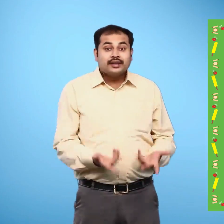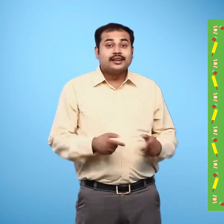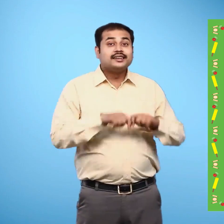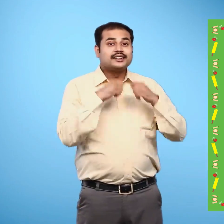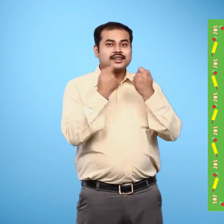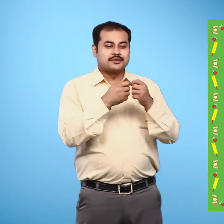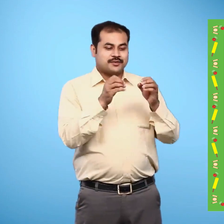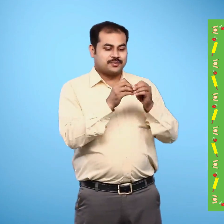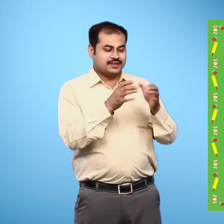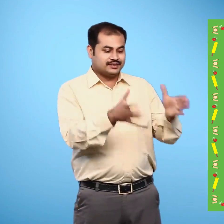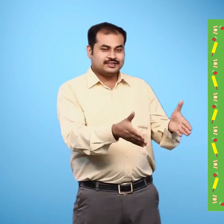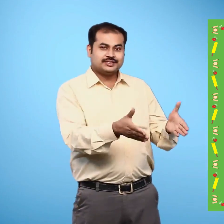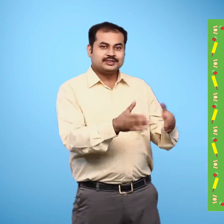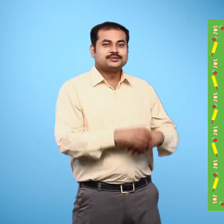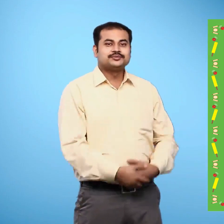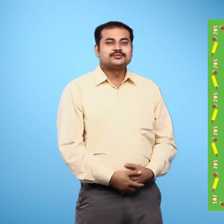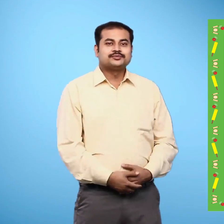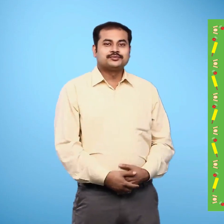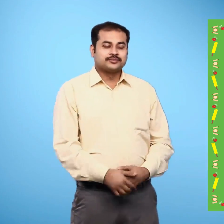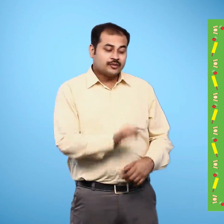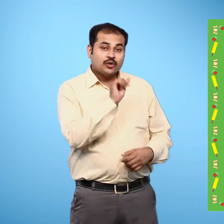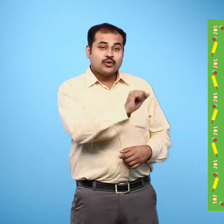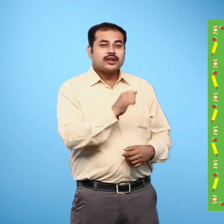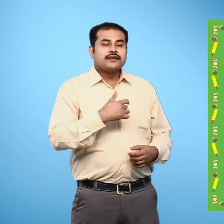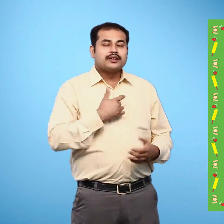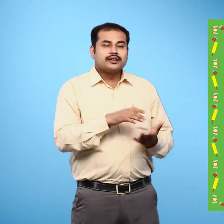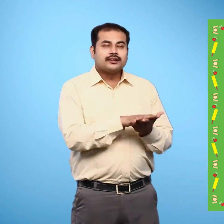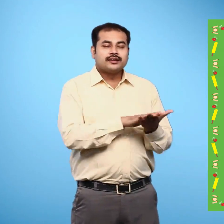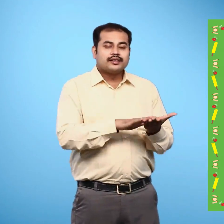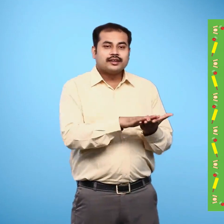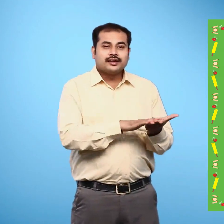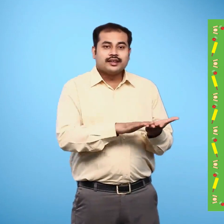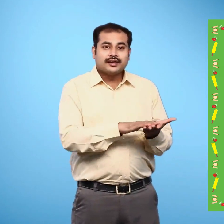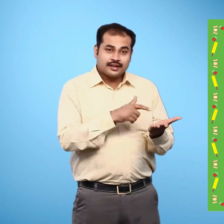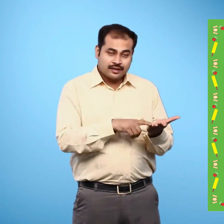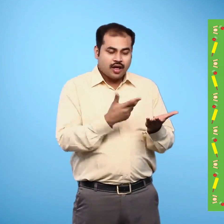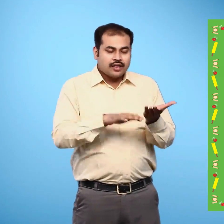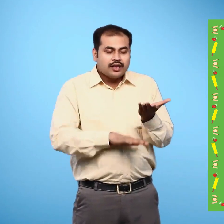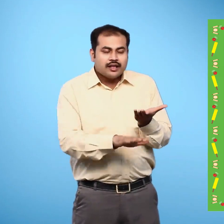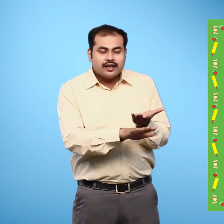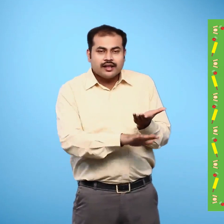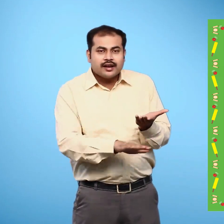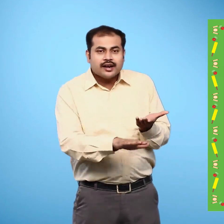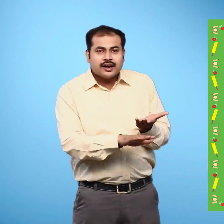Then is the turn of Team B to feel and guess, and so the game goes